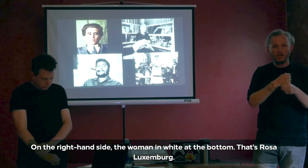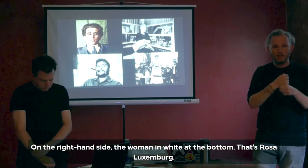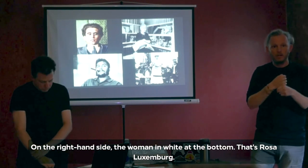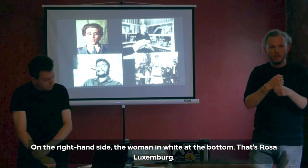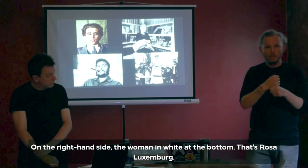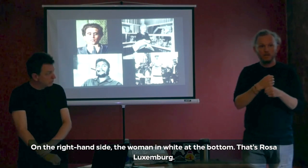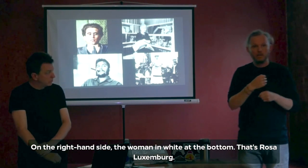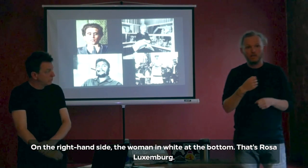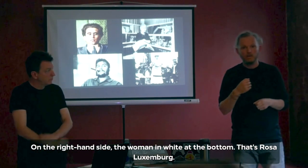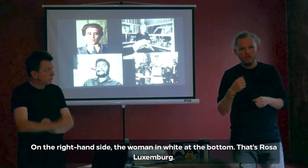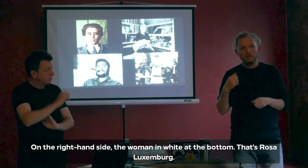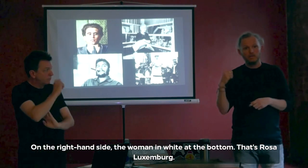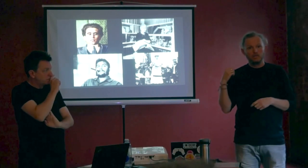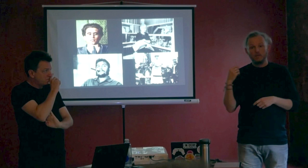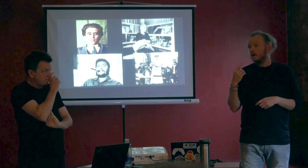That's Rosa Luxemburg. Rosa Luxemburg, thank you.